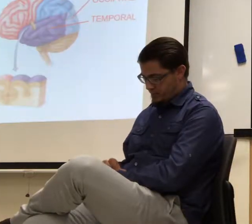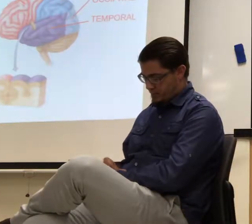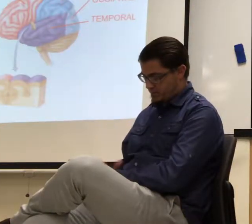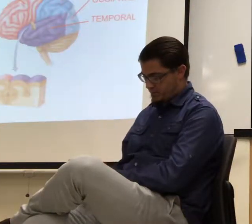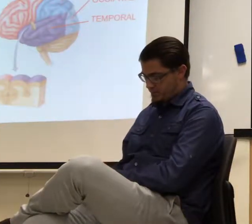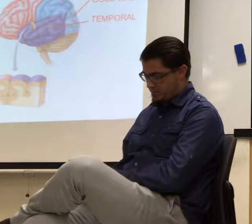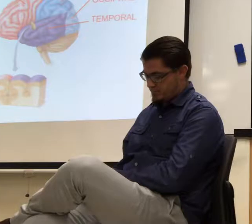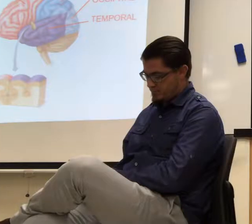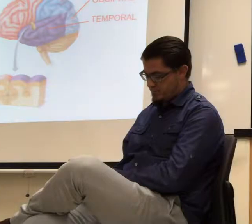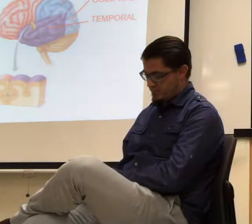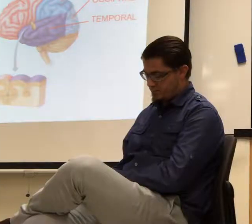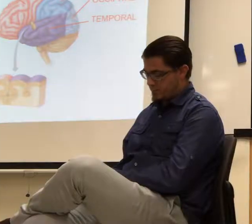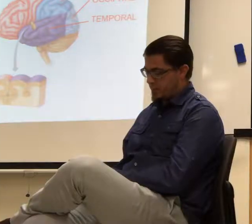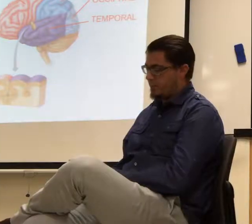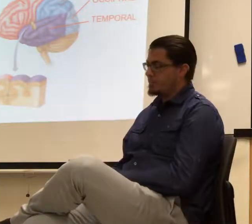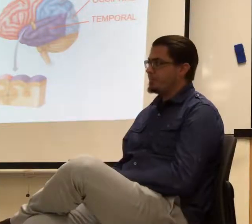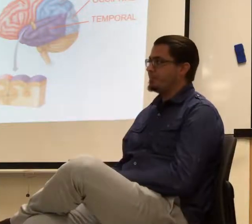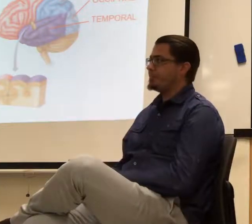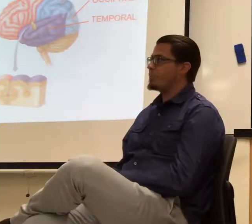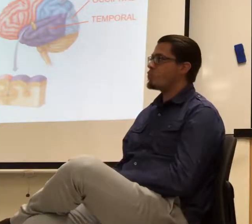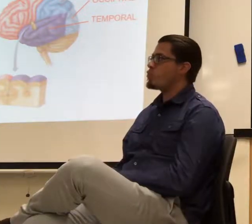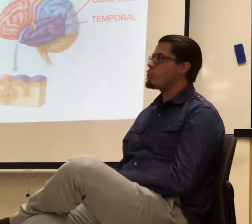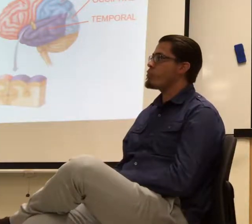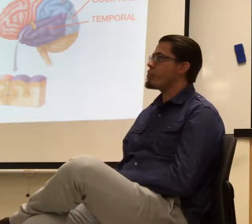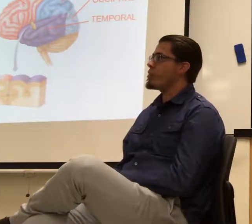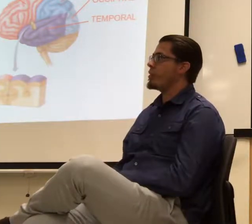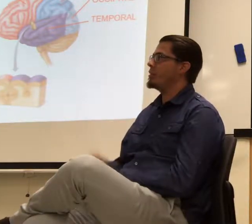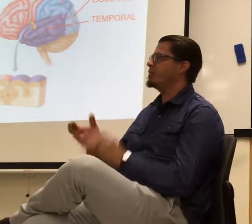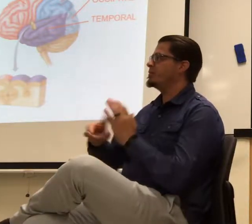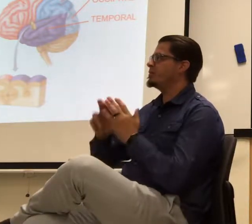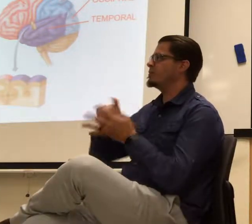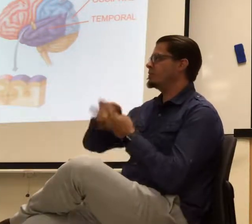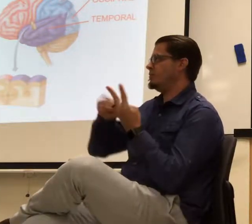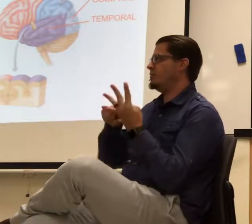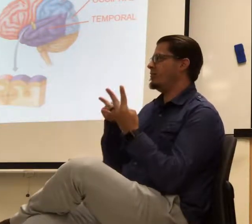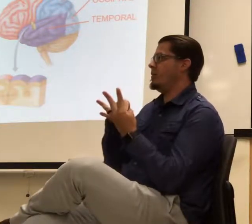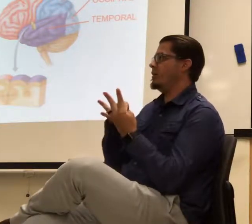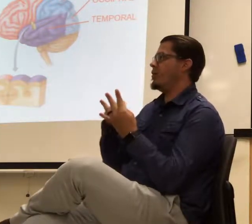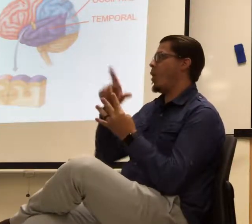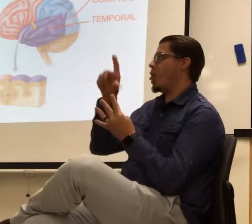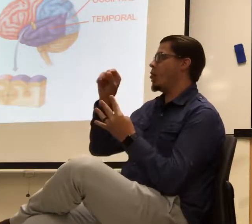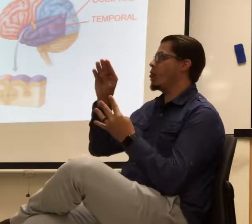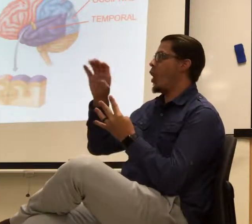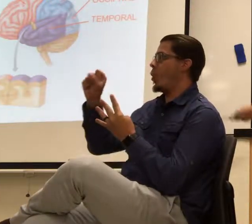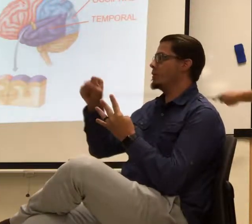the 4 lobes of the brain that we talked about before the break. Parietal,